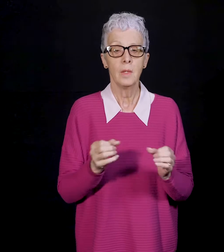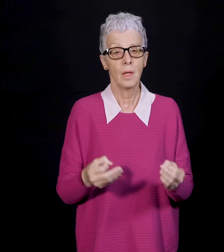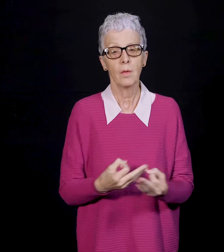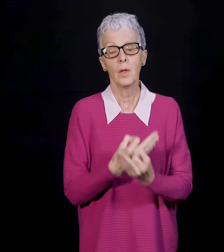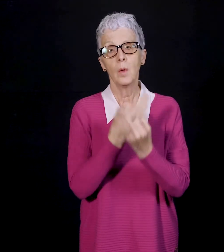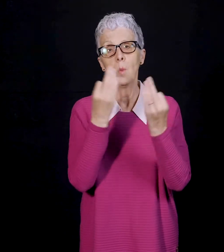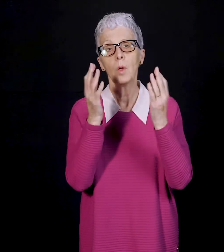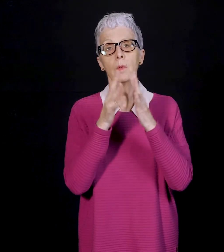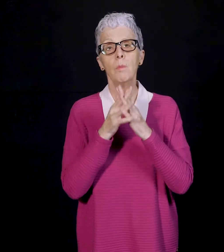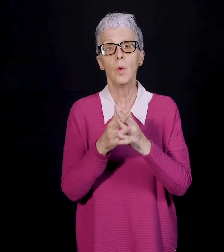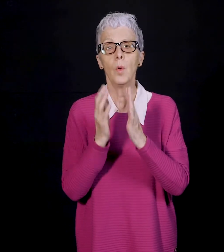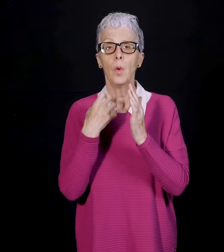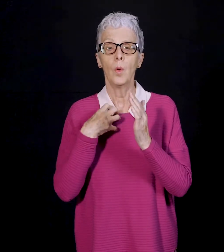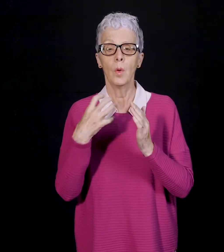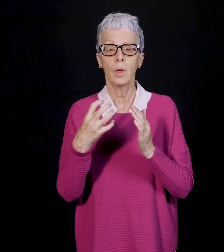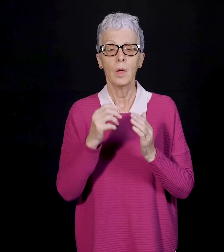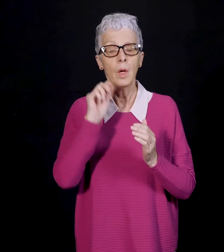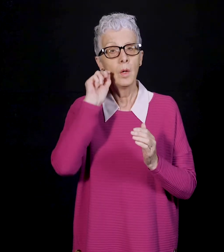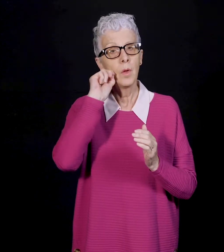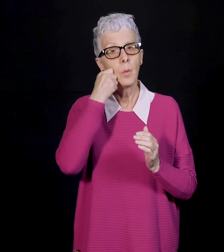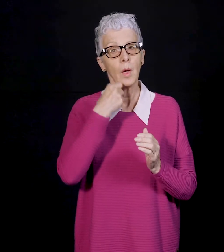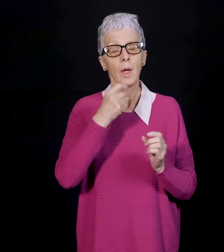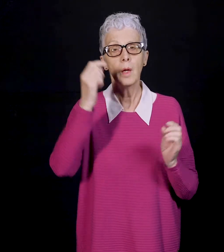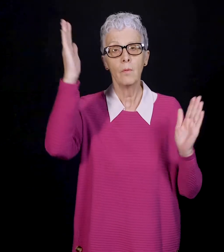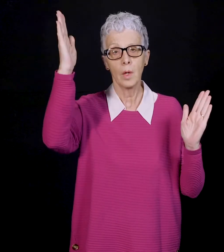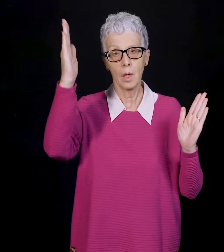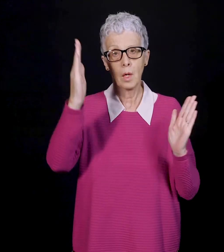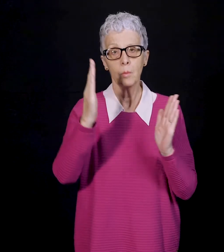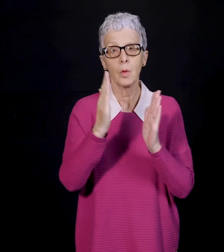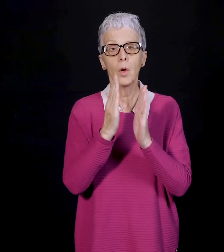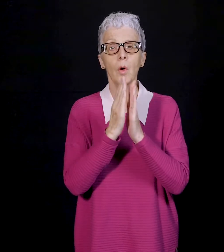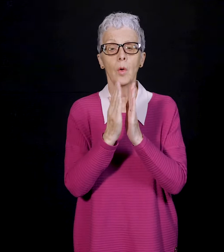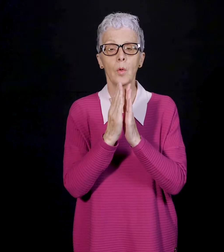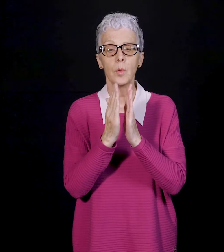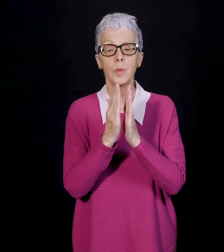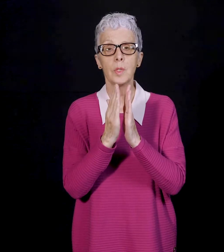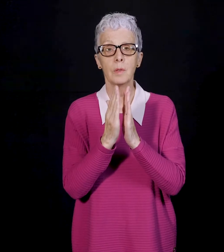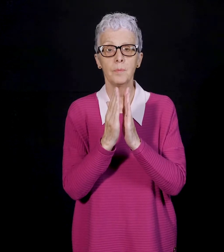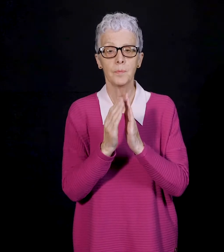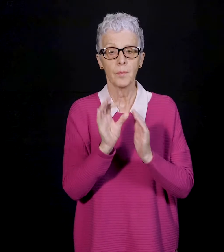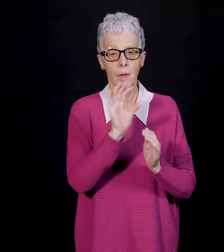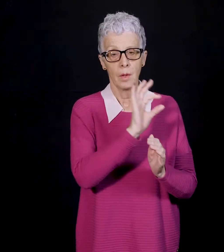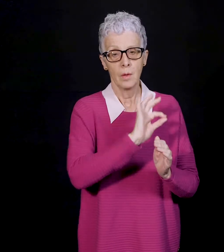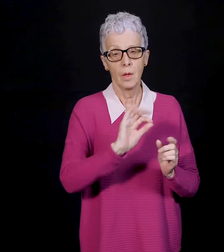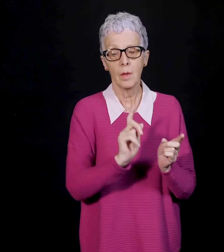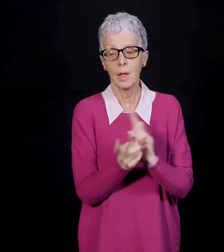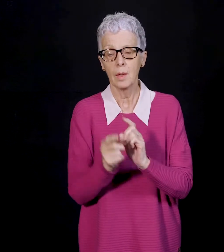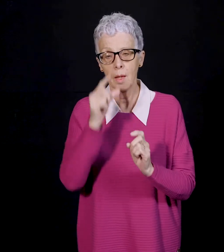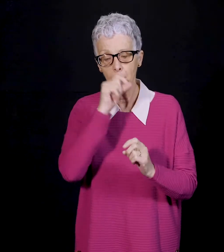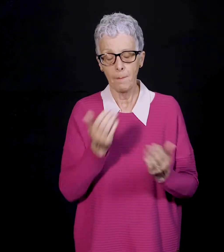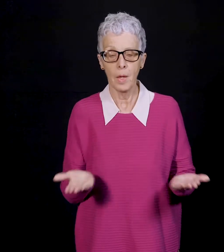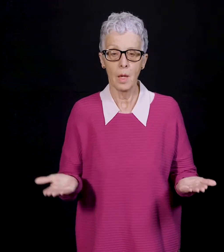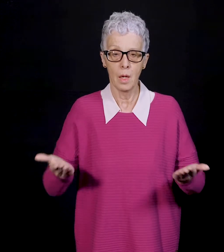There's nothing worth more that will ever come close. Nothing